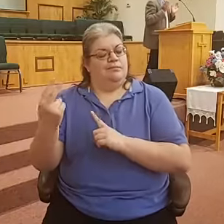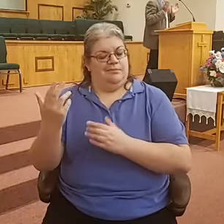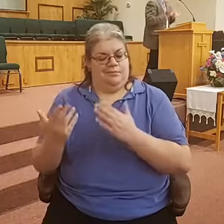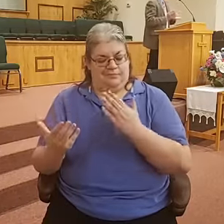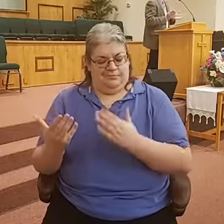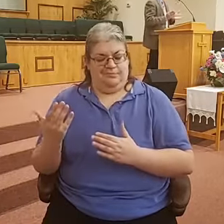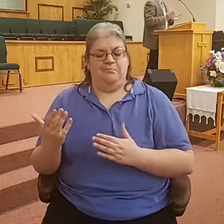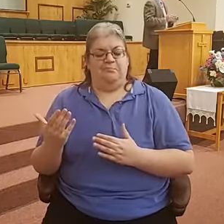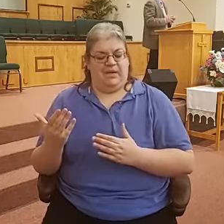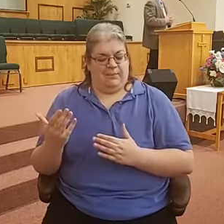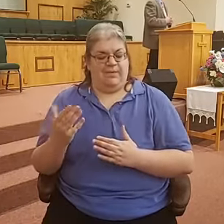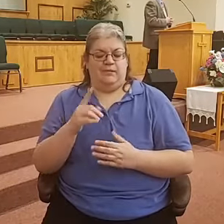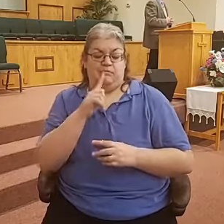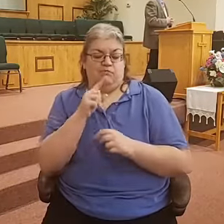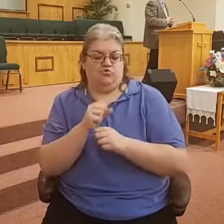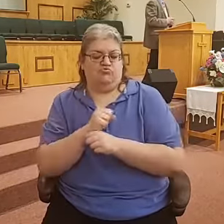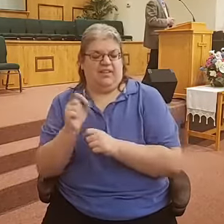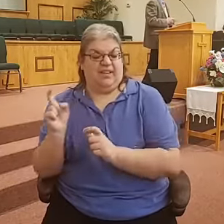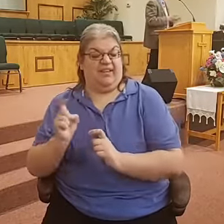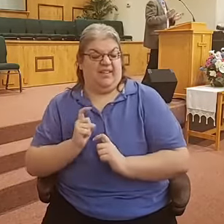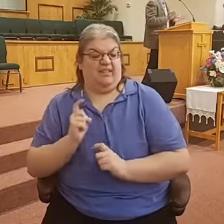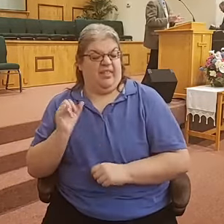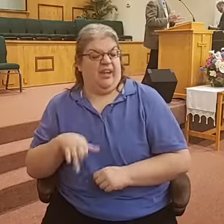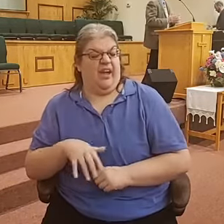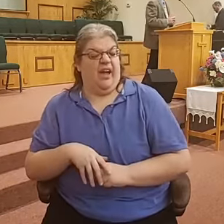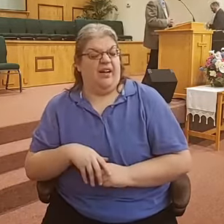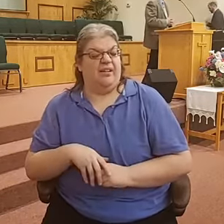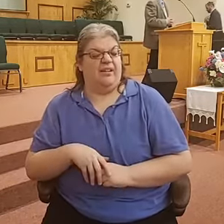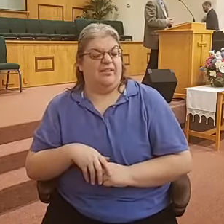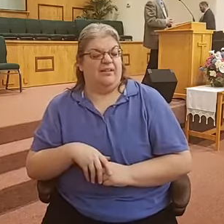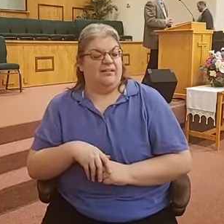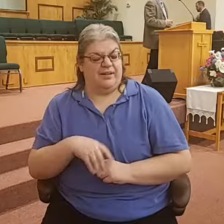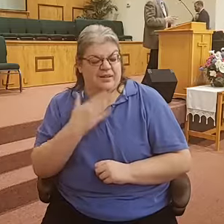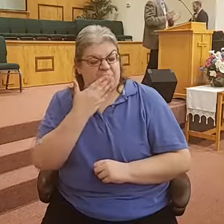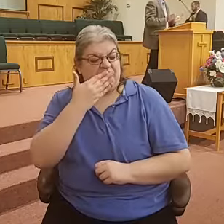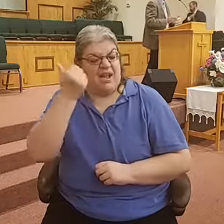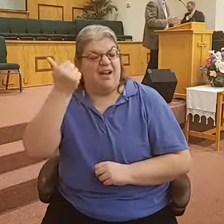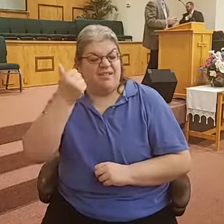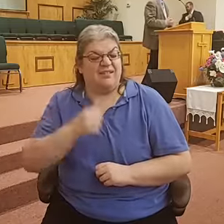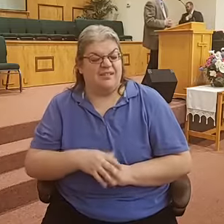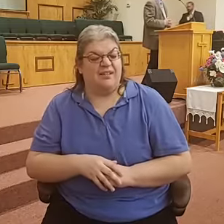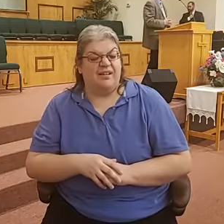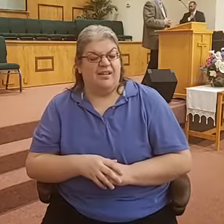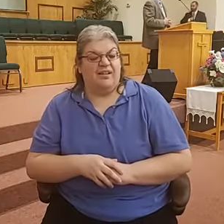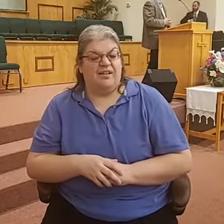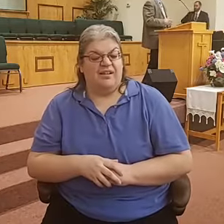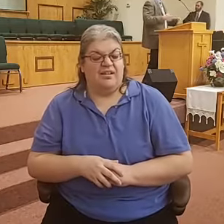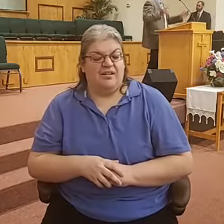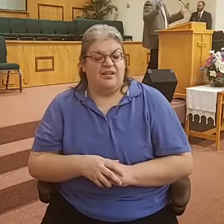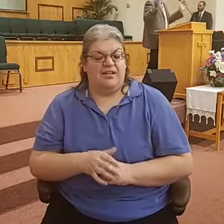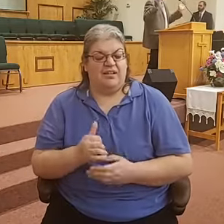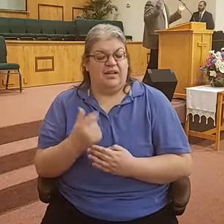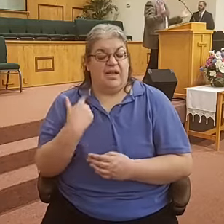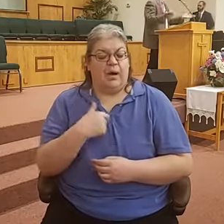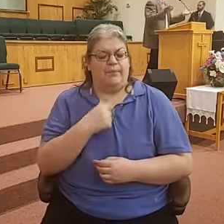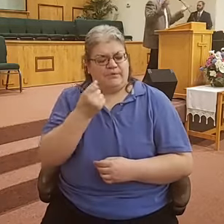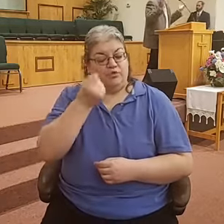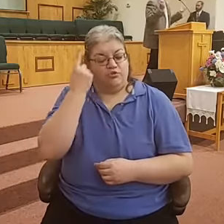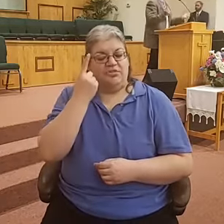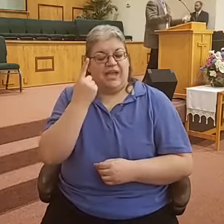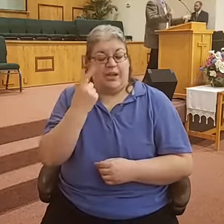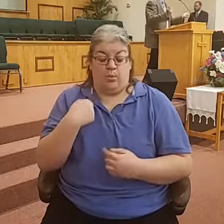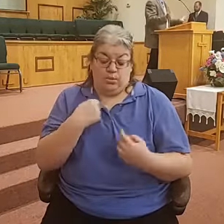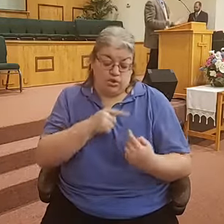Help us to be grateful when we're struggling, when we're lonely. Help us to lift